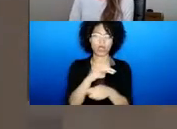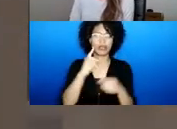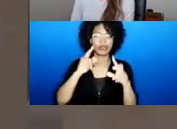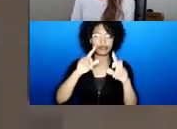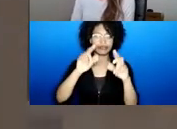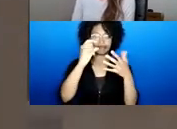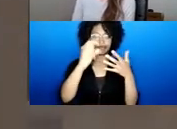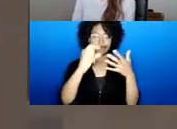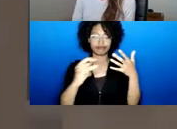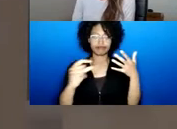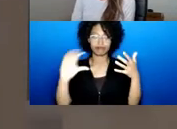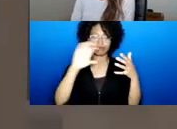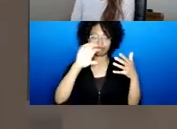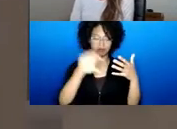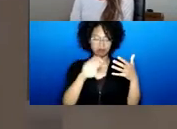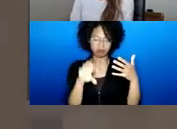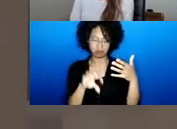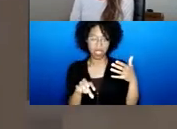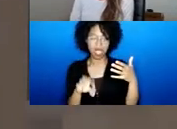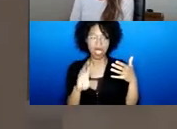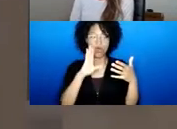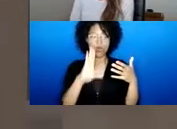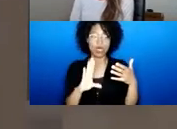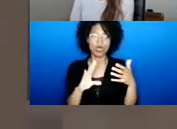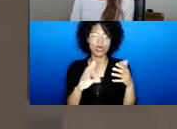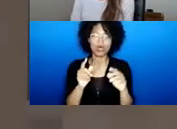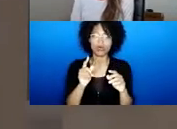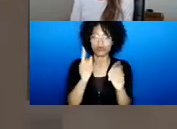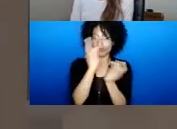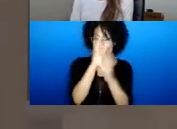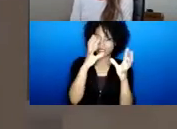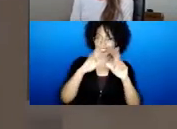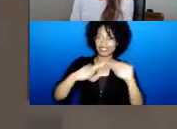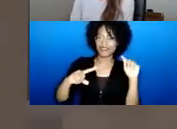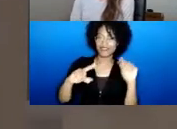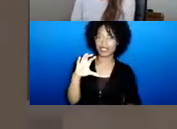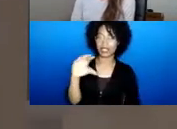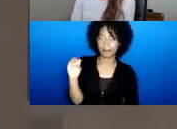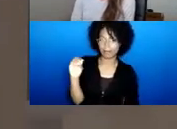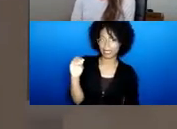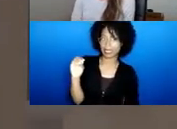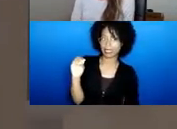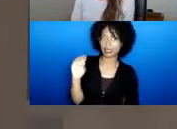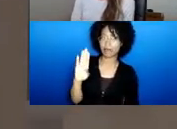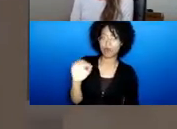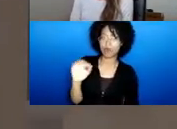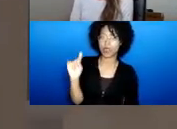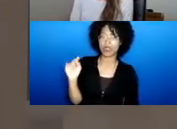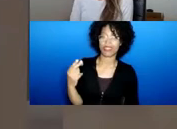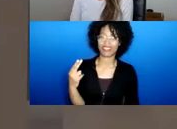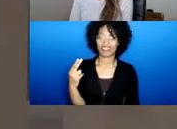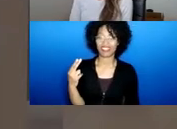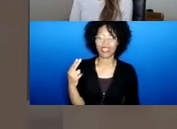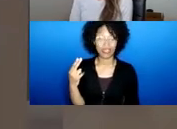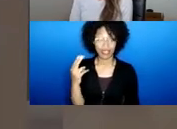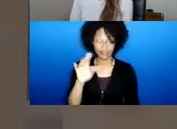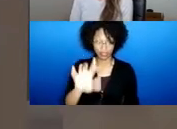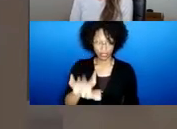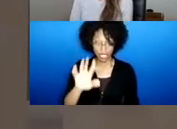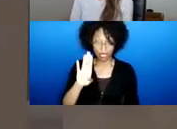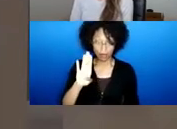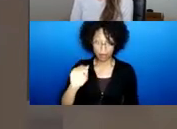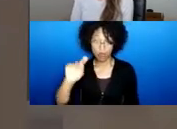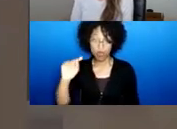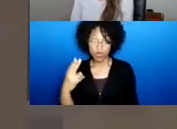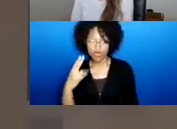tiles. Each tile will represent a different company's booth. Clicking into the booth is going to allow you